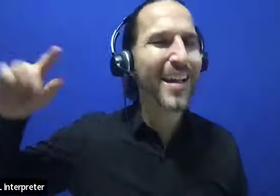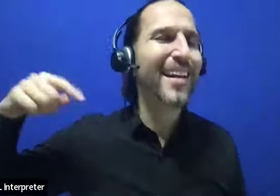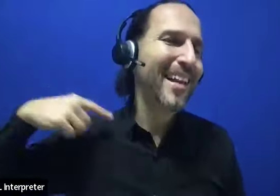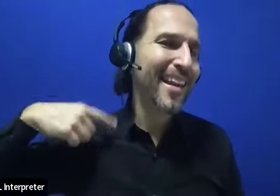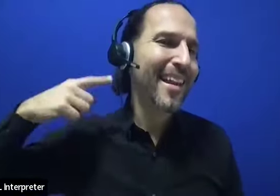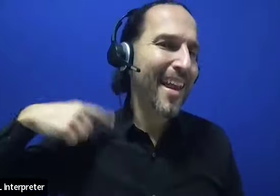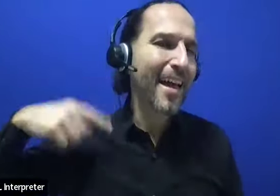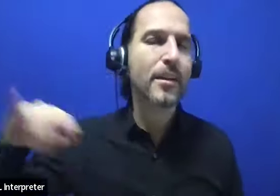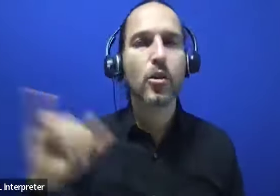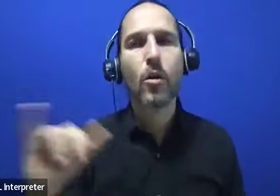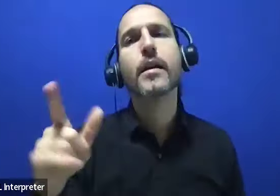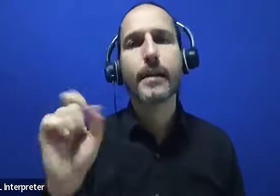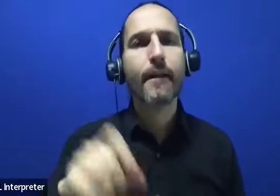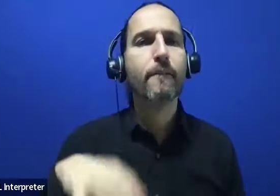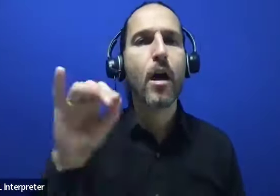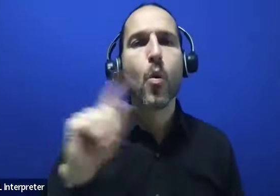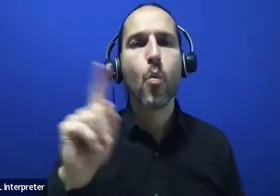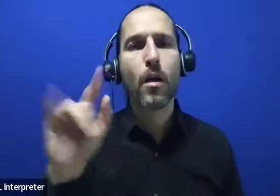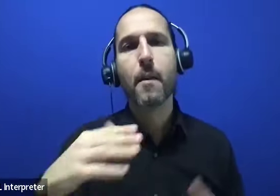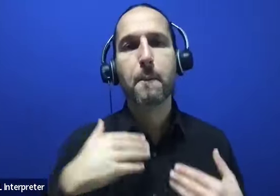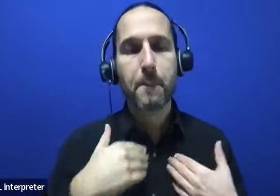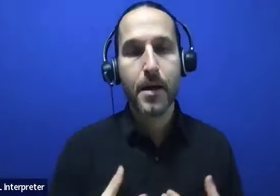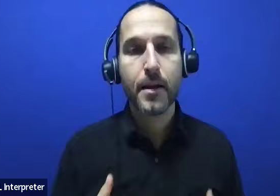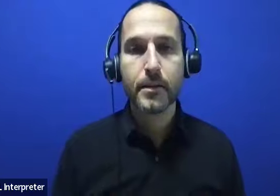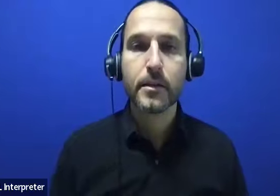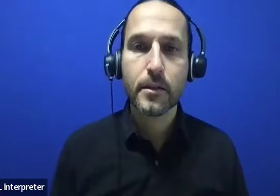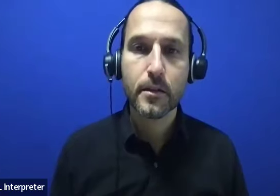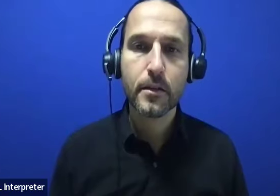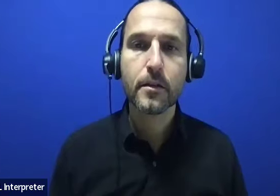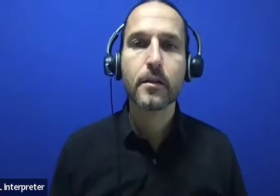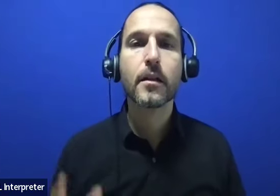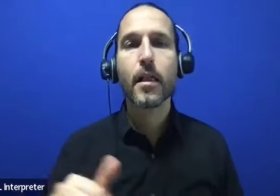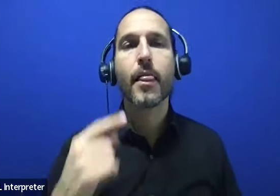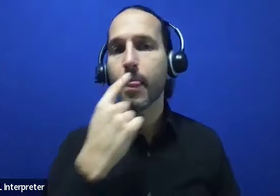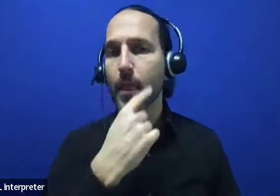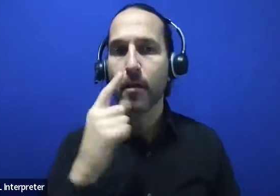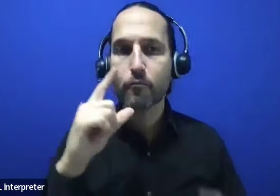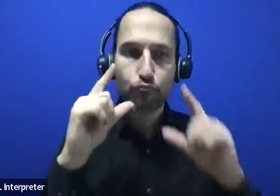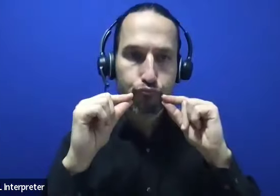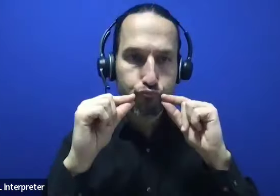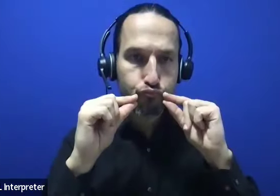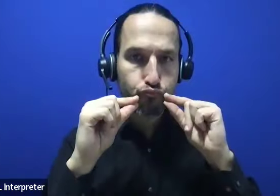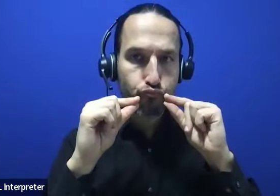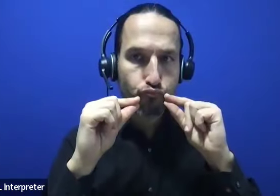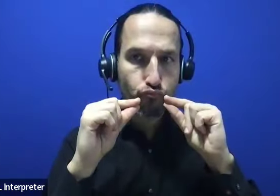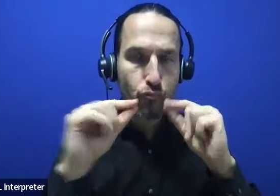It's a great way to find out where your body is. He's also got his lips pursed tightly together.